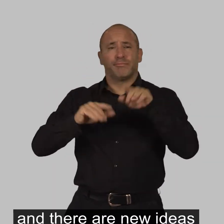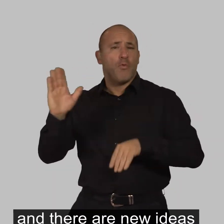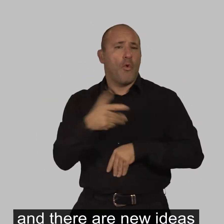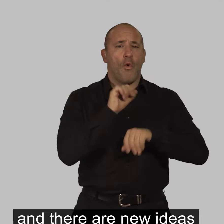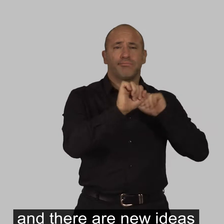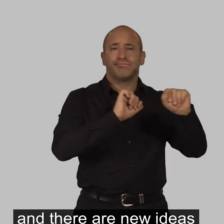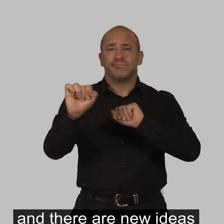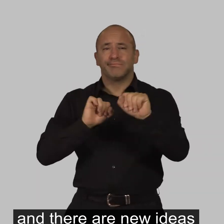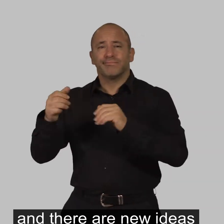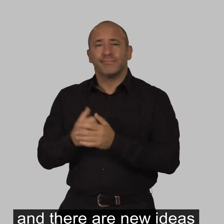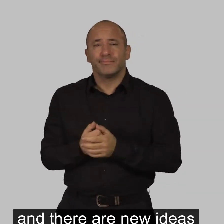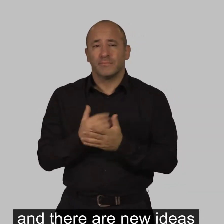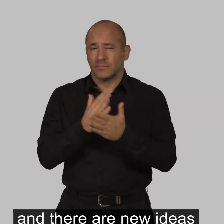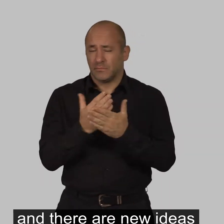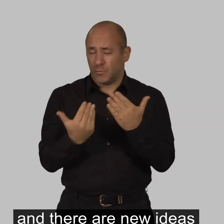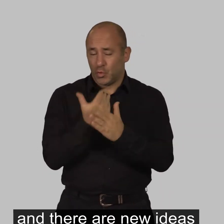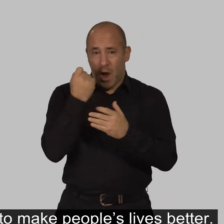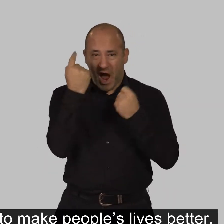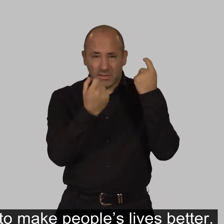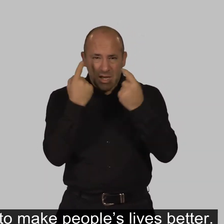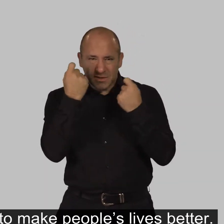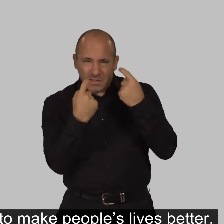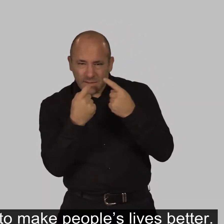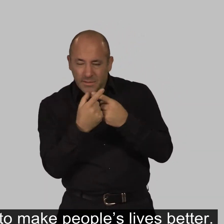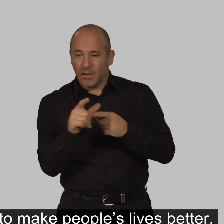there are new ideas which could help to make people's lives better.